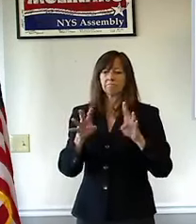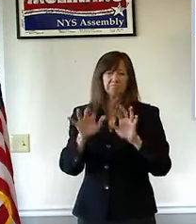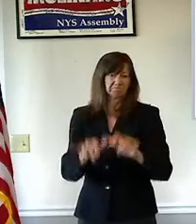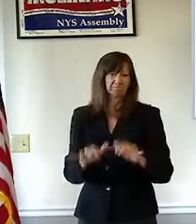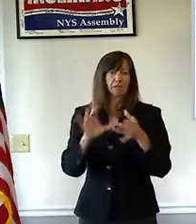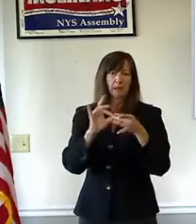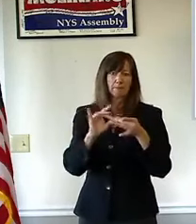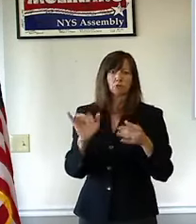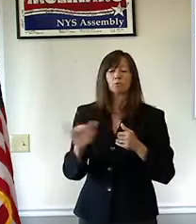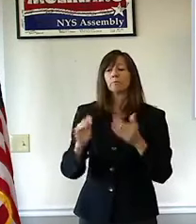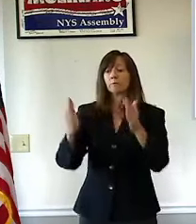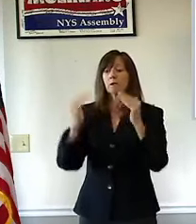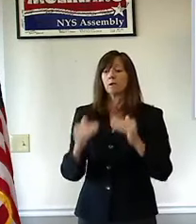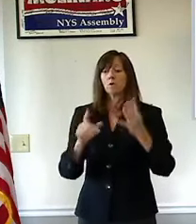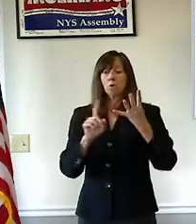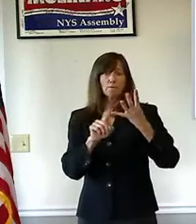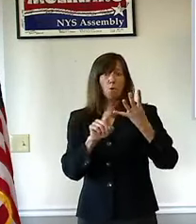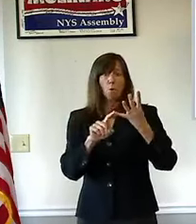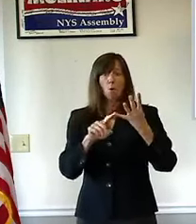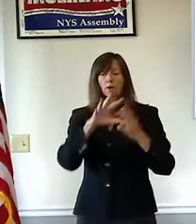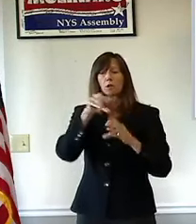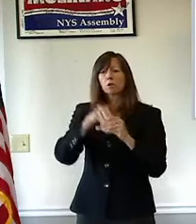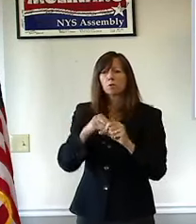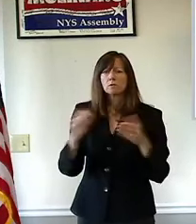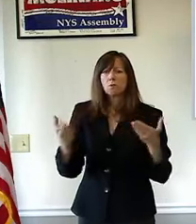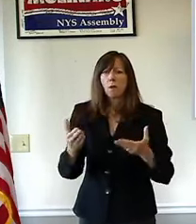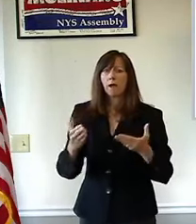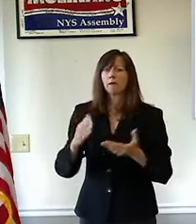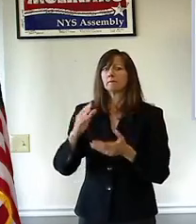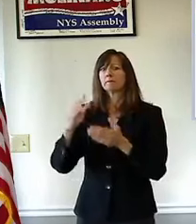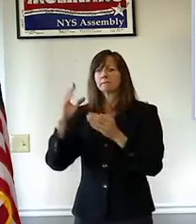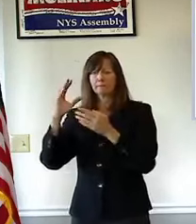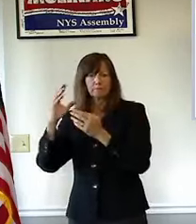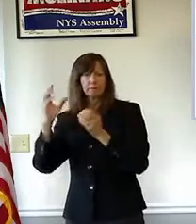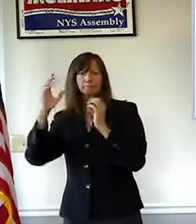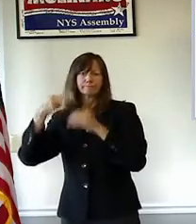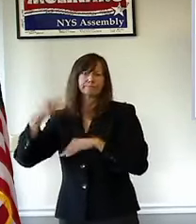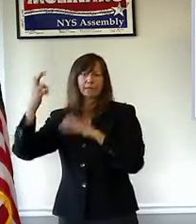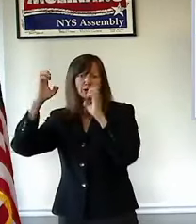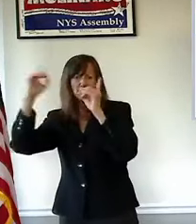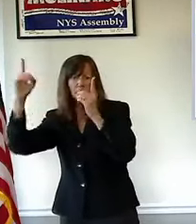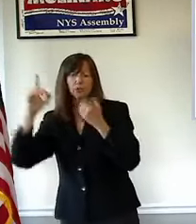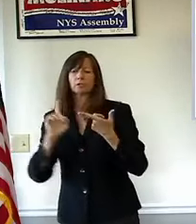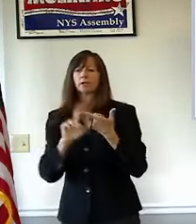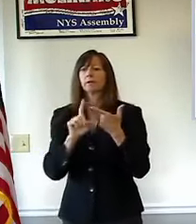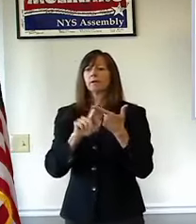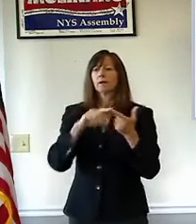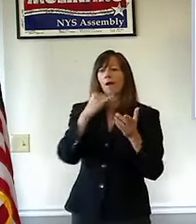education, low-risk indoor and outdoor art and entertainment activities,